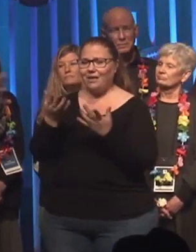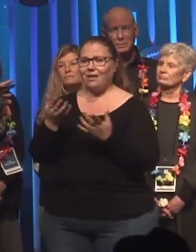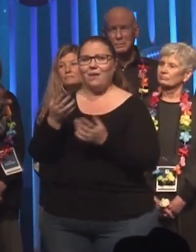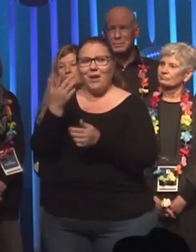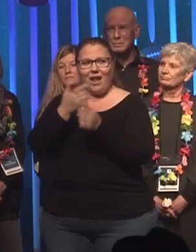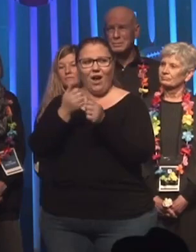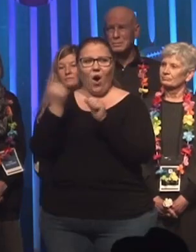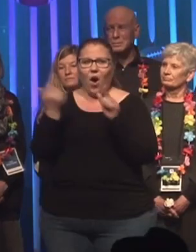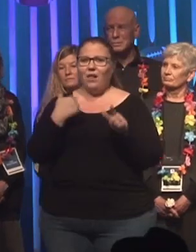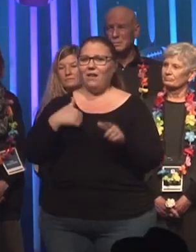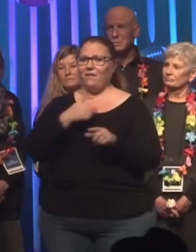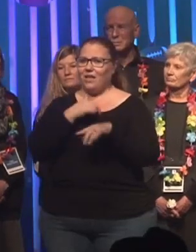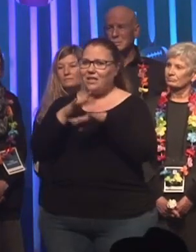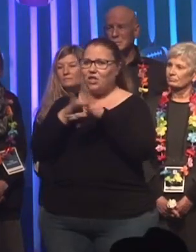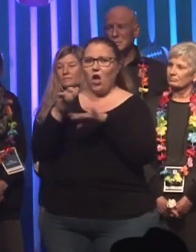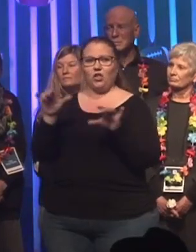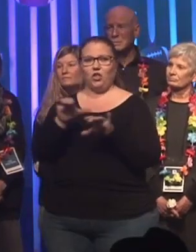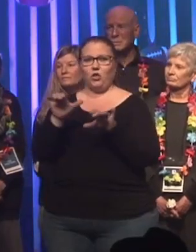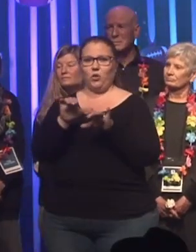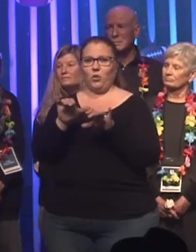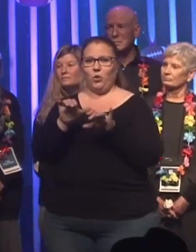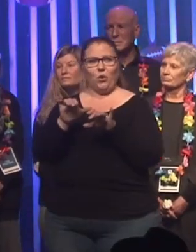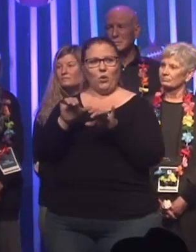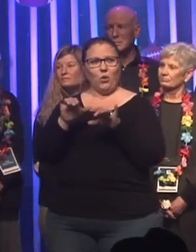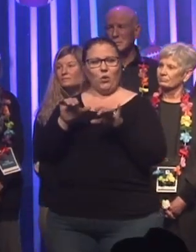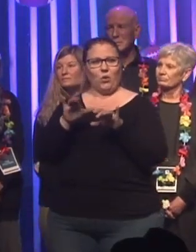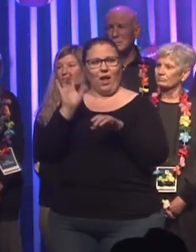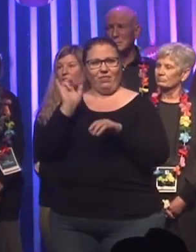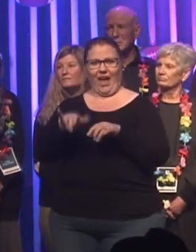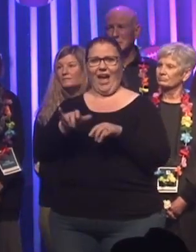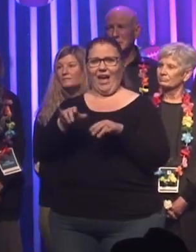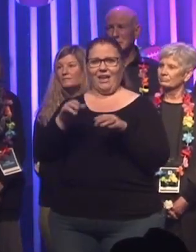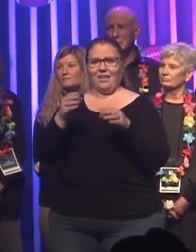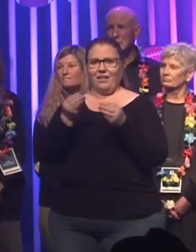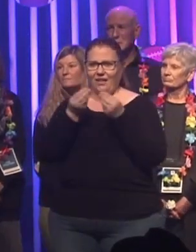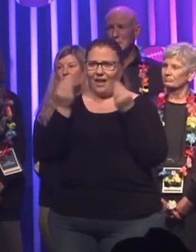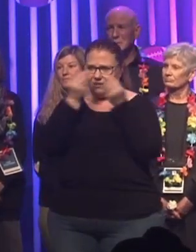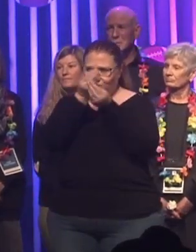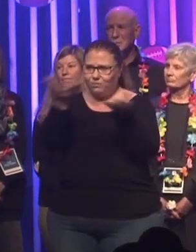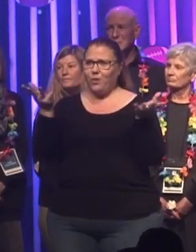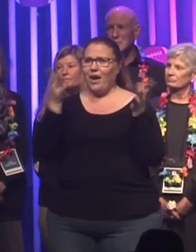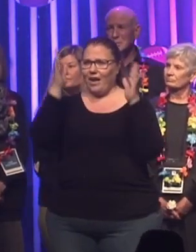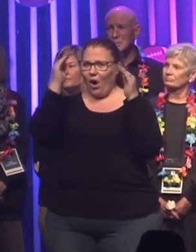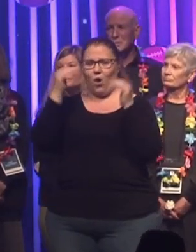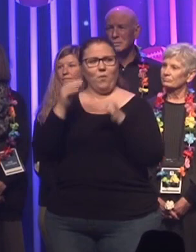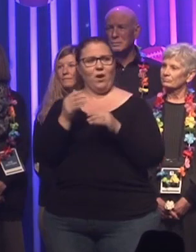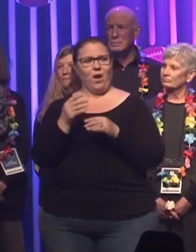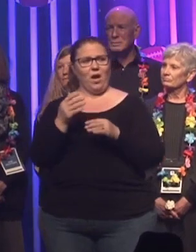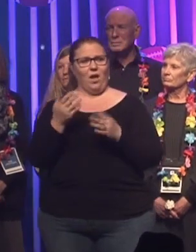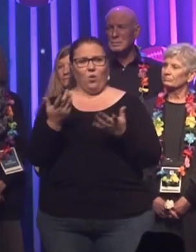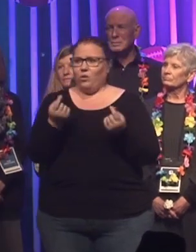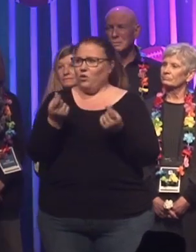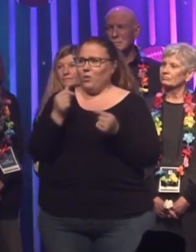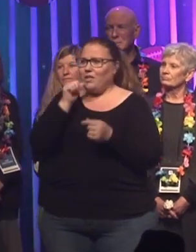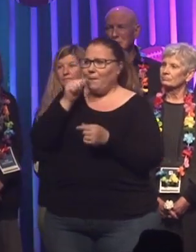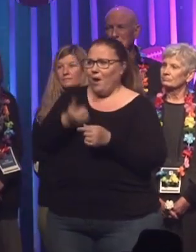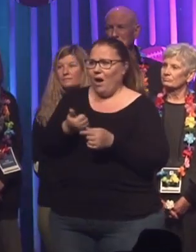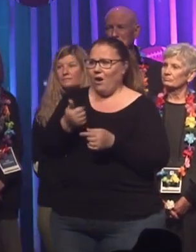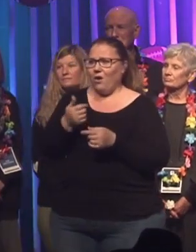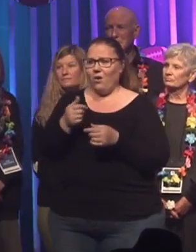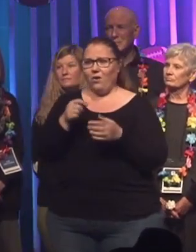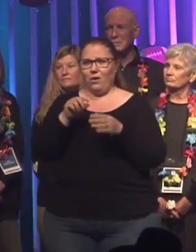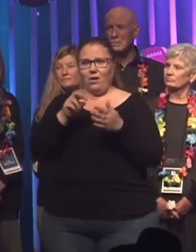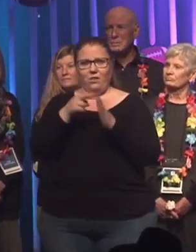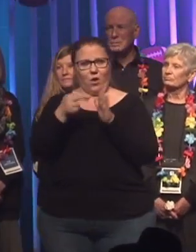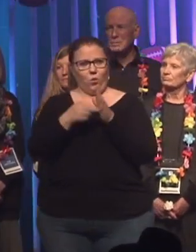every one of us is called to do what Ricky said, to be that ambassador of hope, to where are you going to be tomorrow? Right, that's kind of rule number 5 in our rule of life